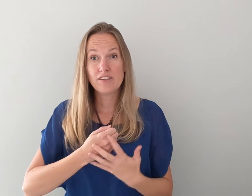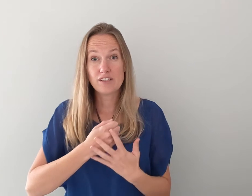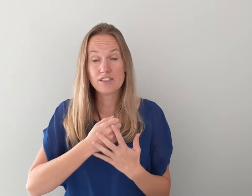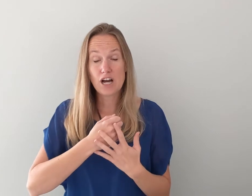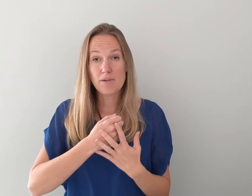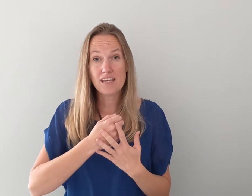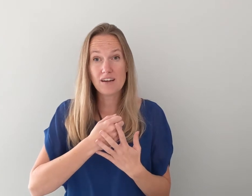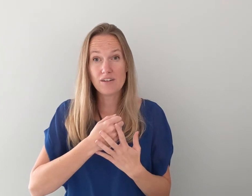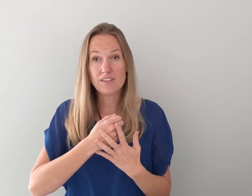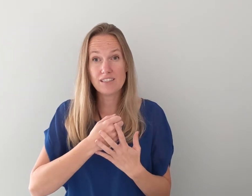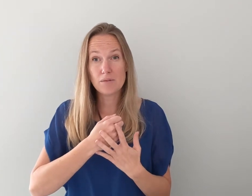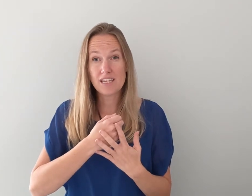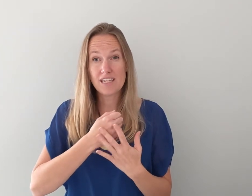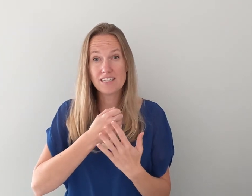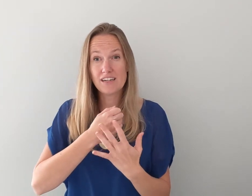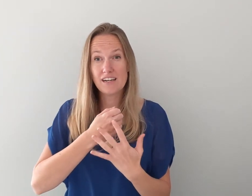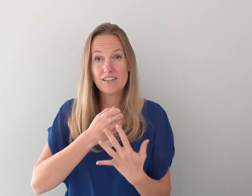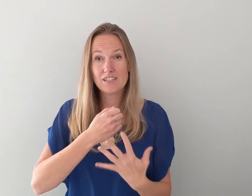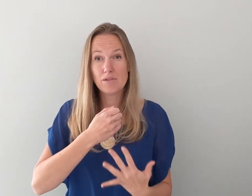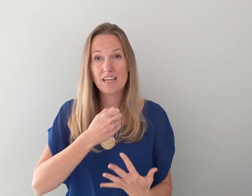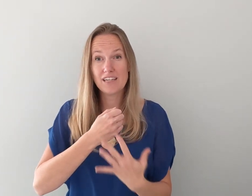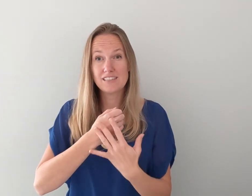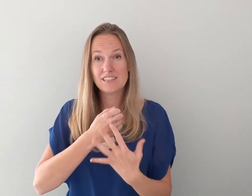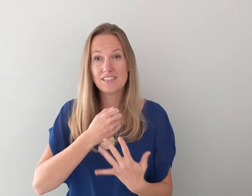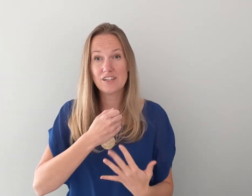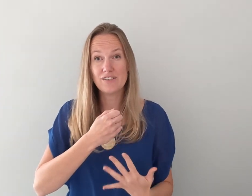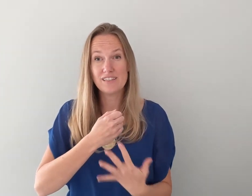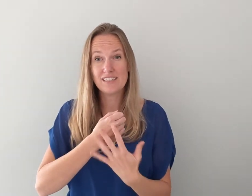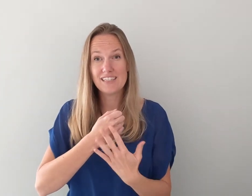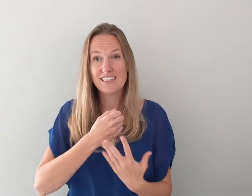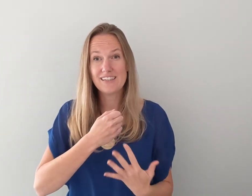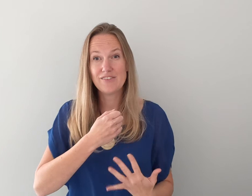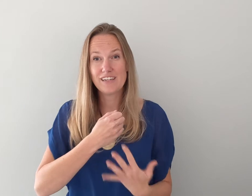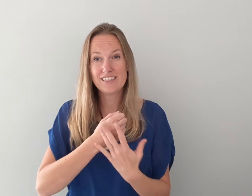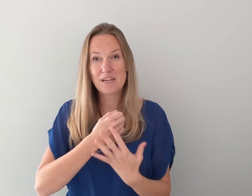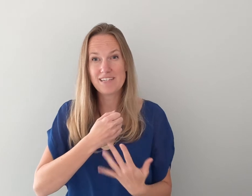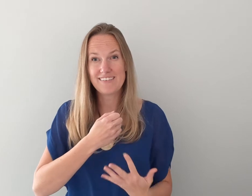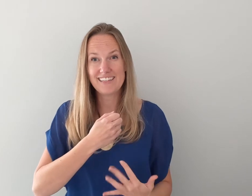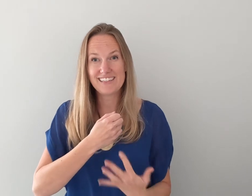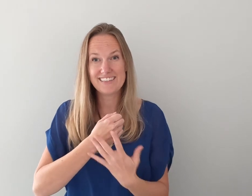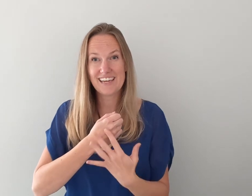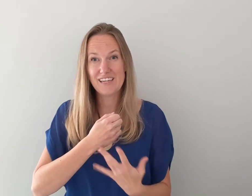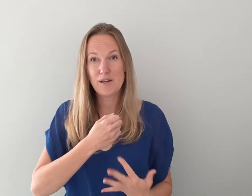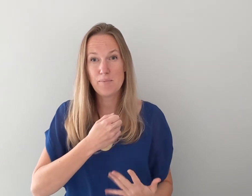your dominant or your non-dominant hand here, and your dominant hand is going to show your fingers coming down like this. Okay?